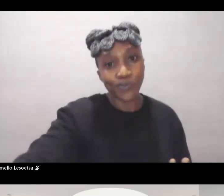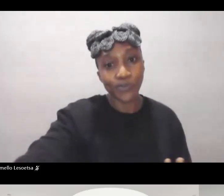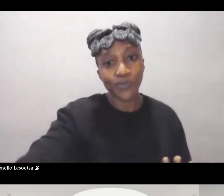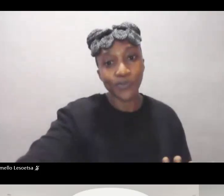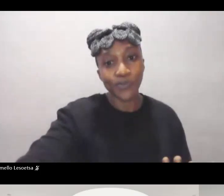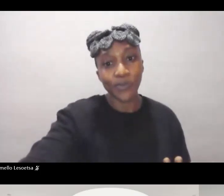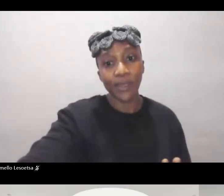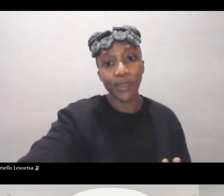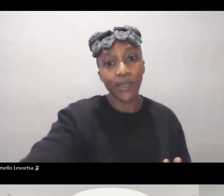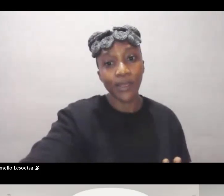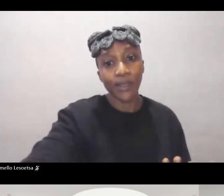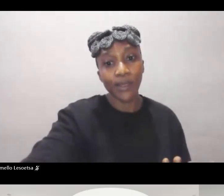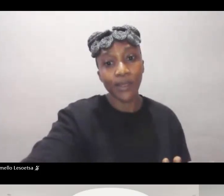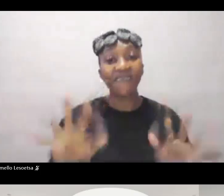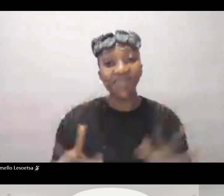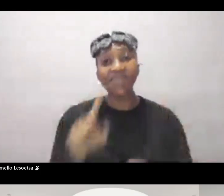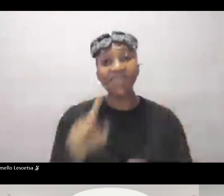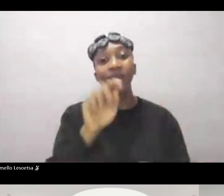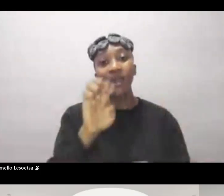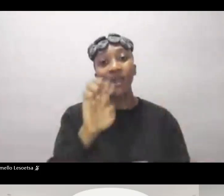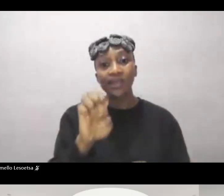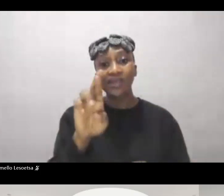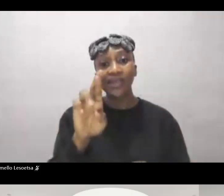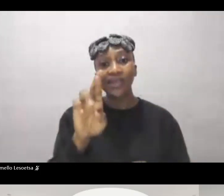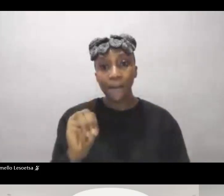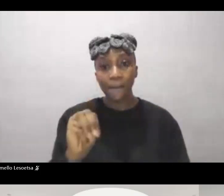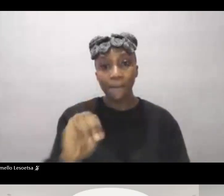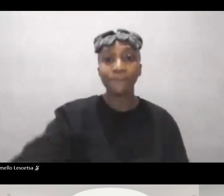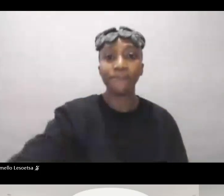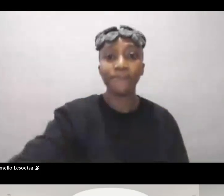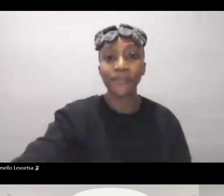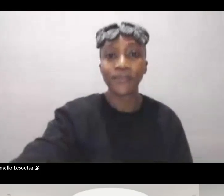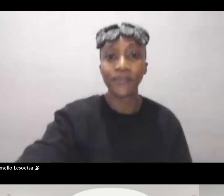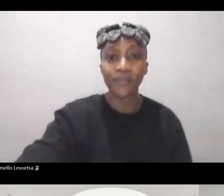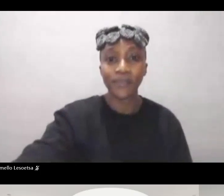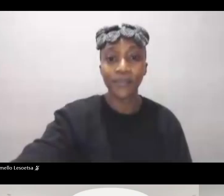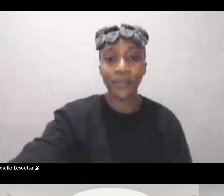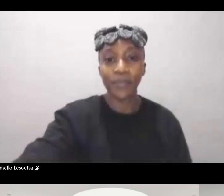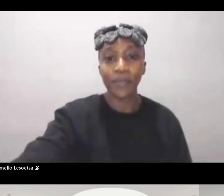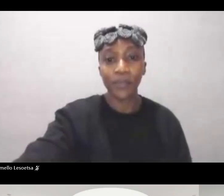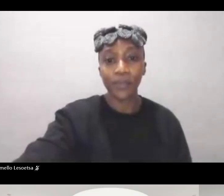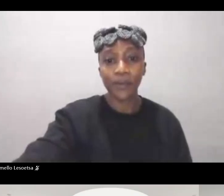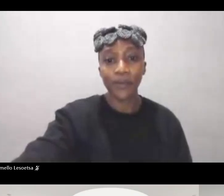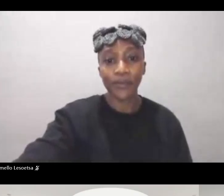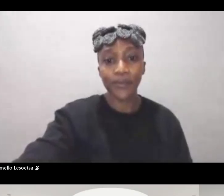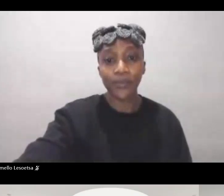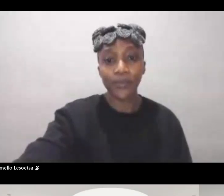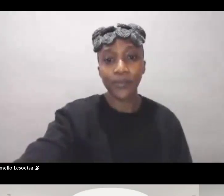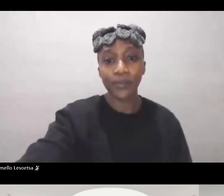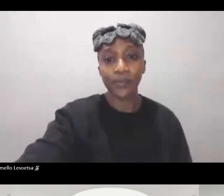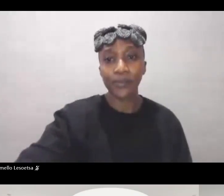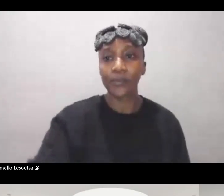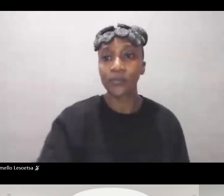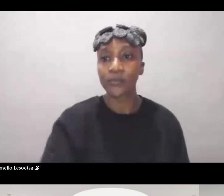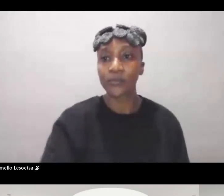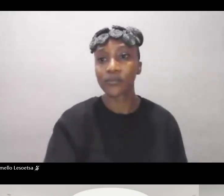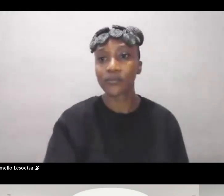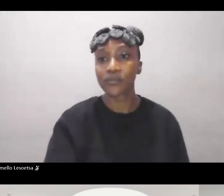that the student is accommodated. So we will have a person in the unit.